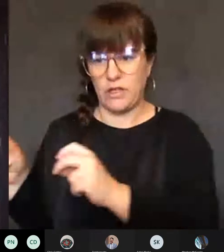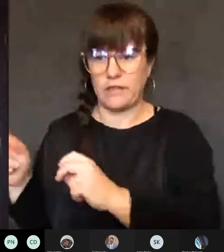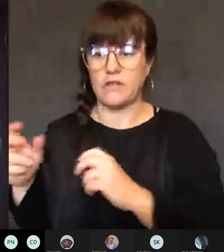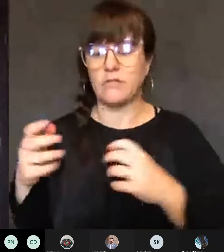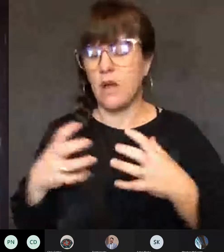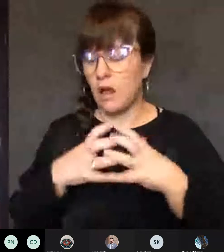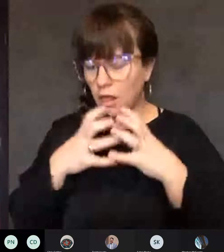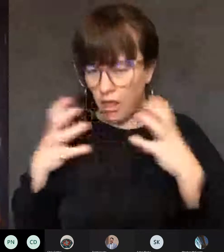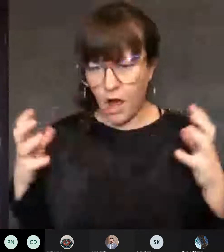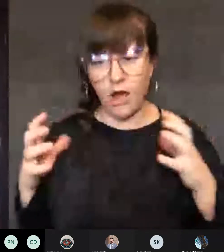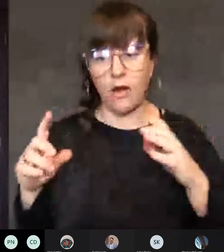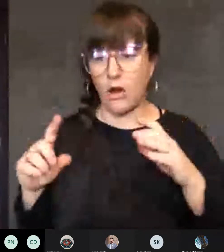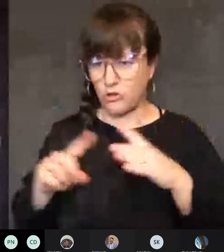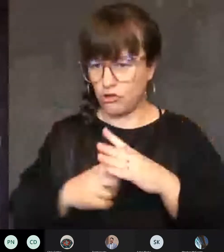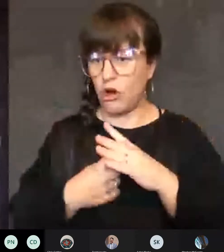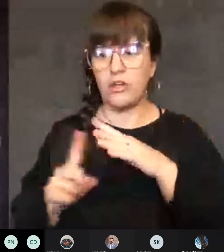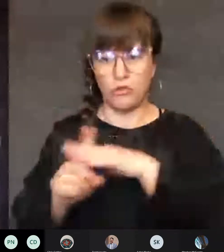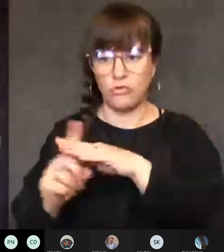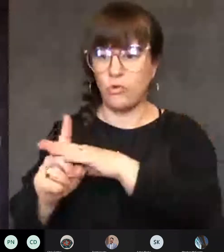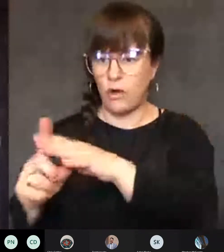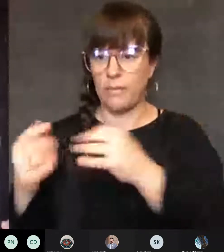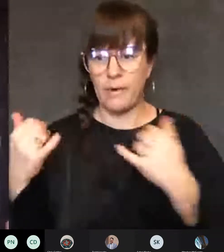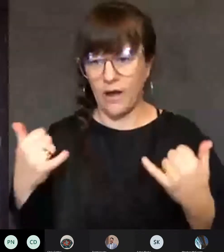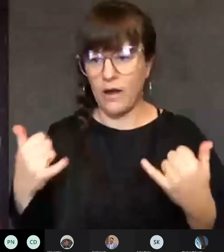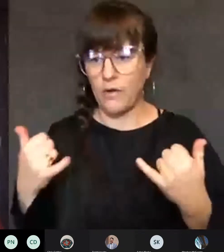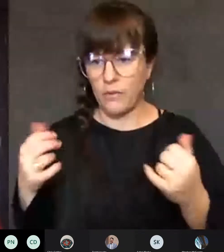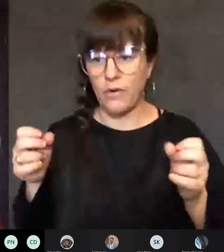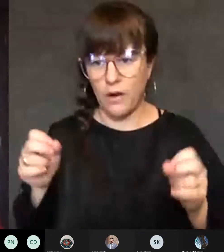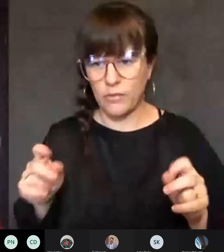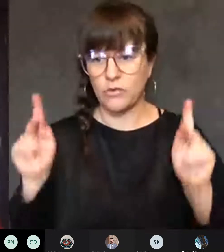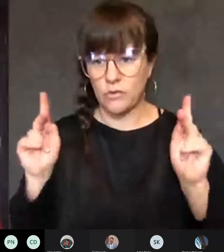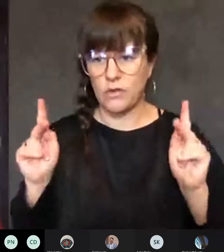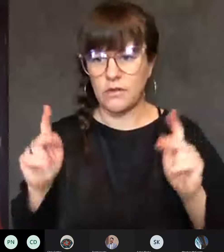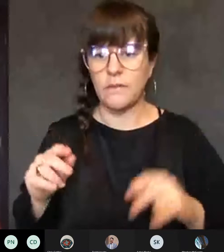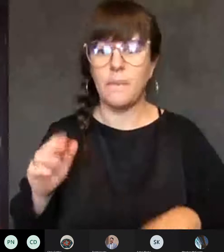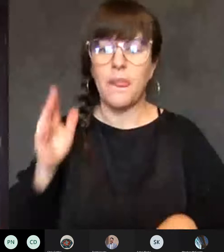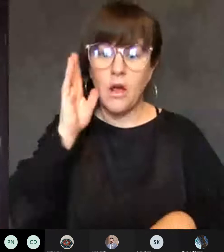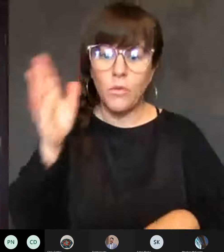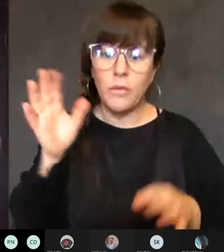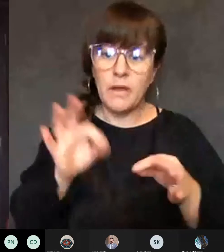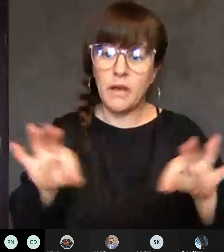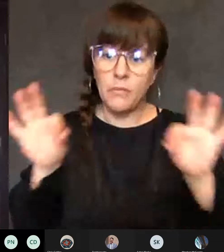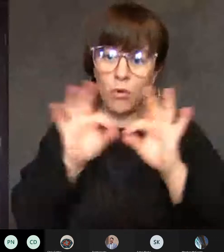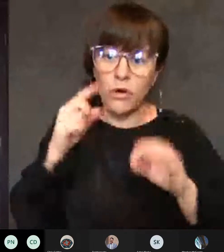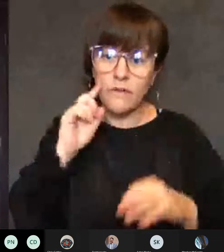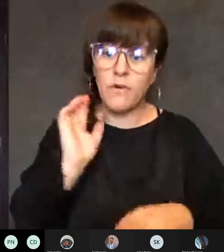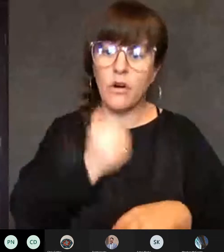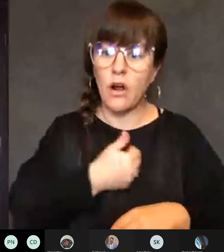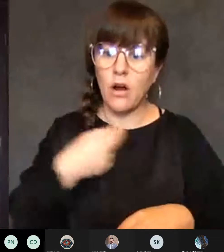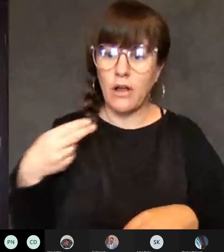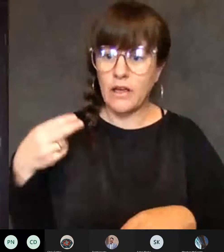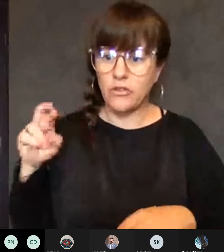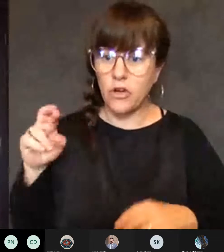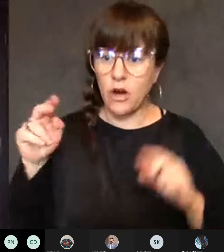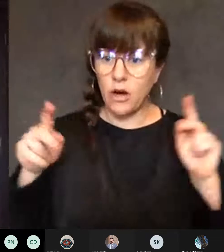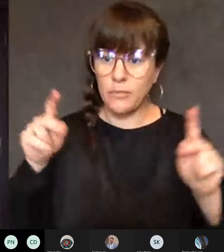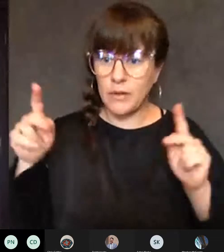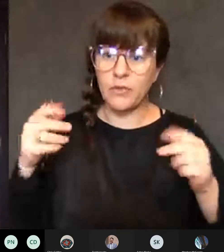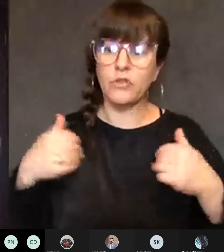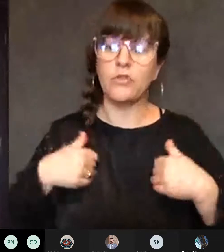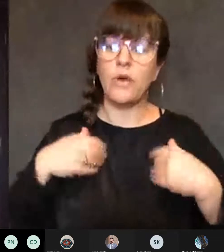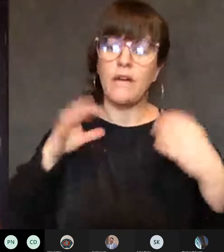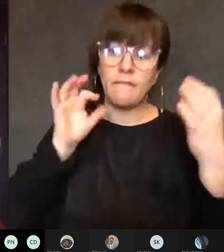think that will be, it will be important for our HR people to, to have input and